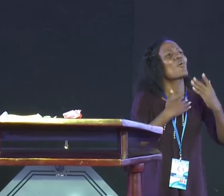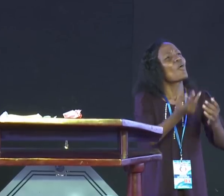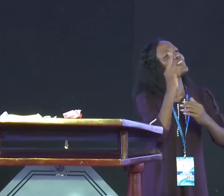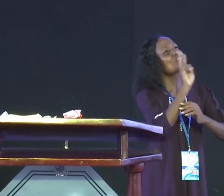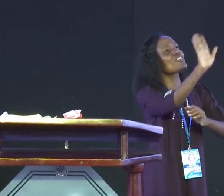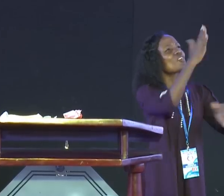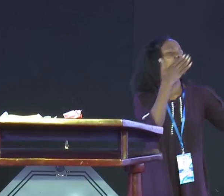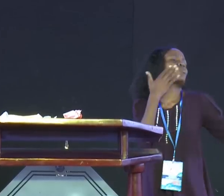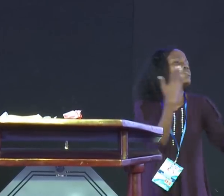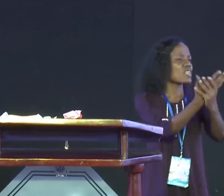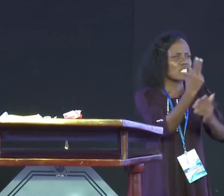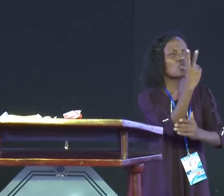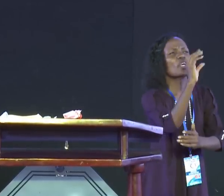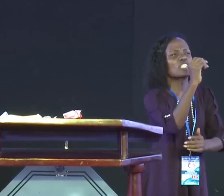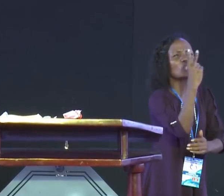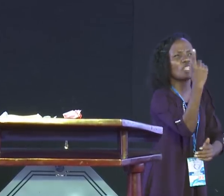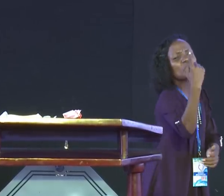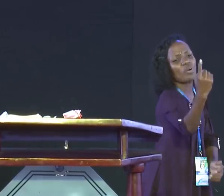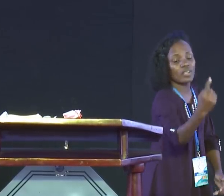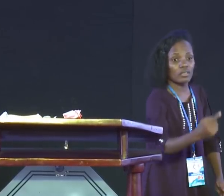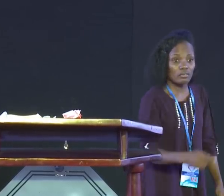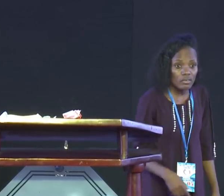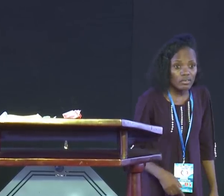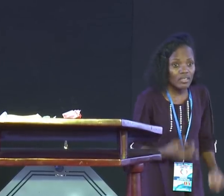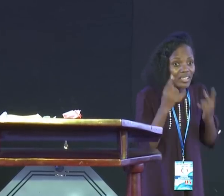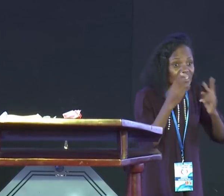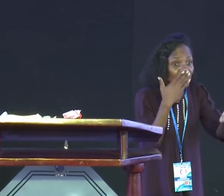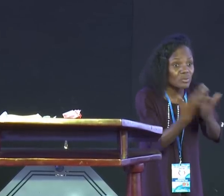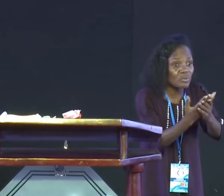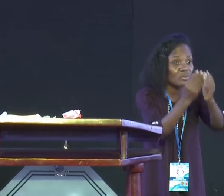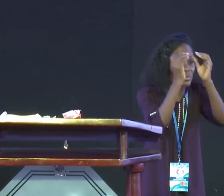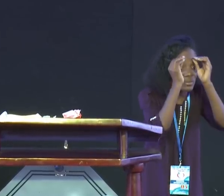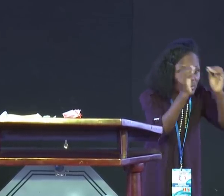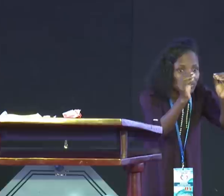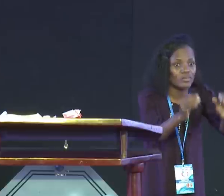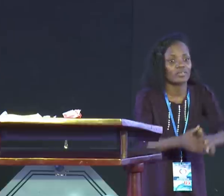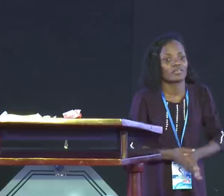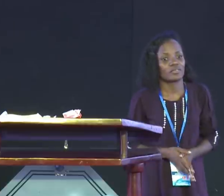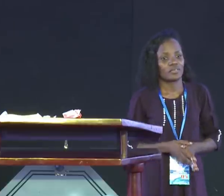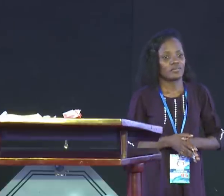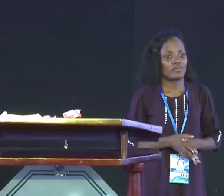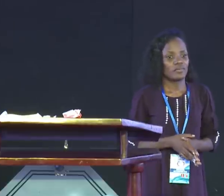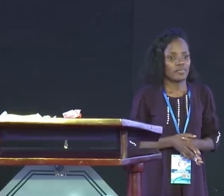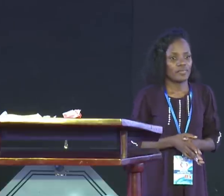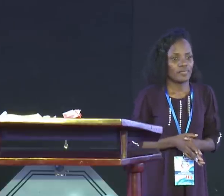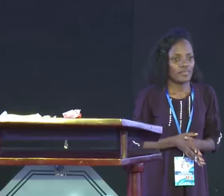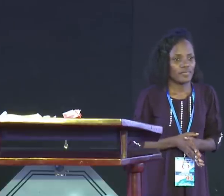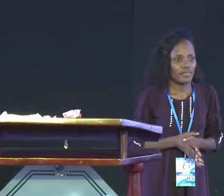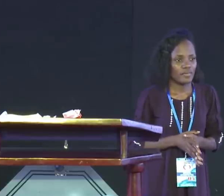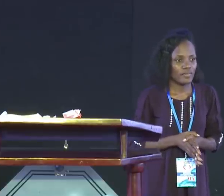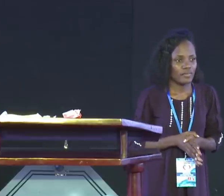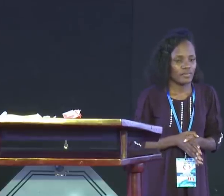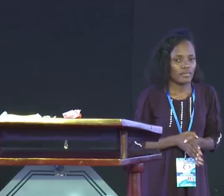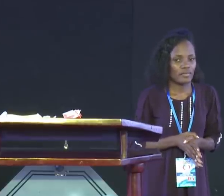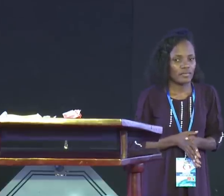In 2020 there was a lot of COVID, so I prophesied that in 2021 we'll see the goodness of the Lord, but literally